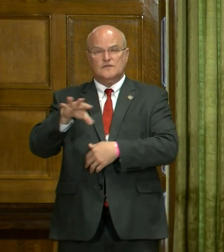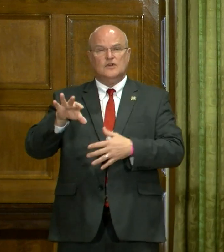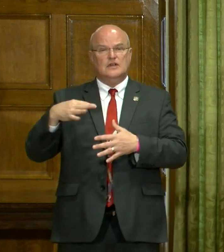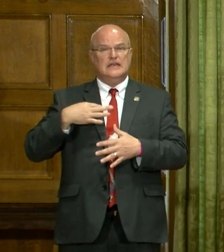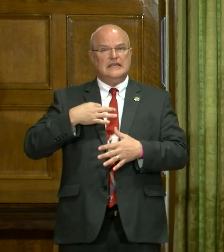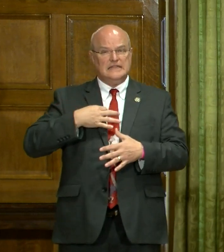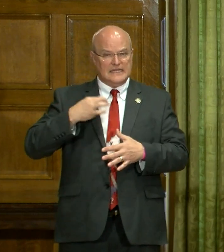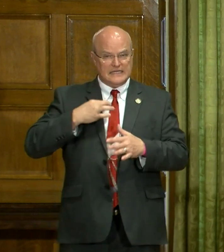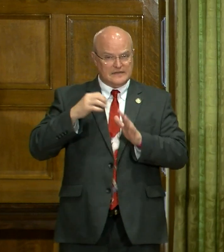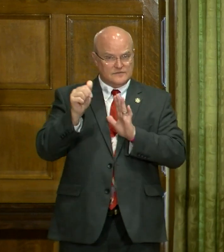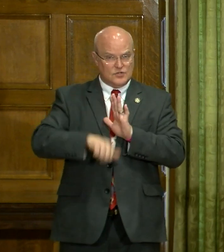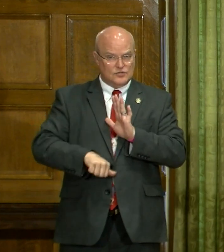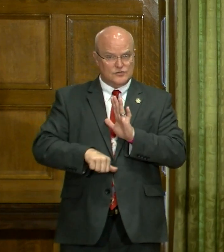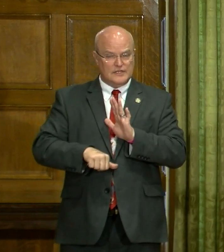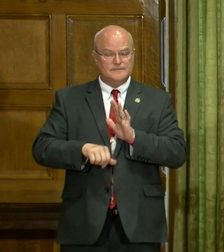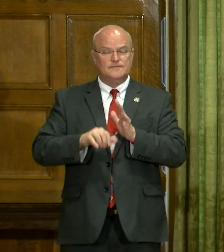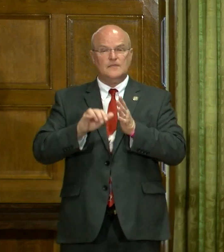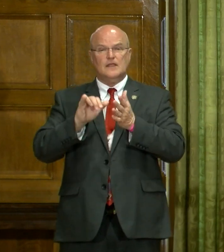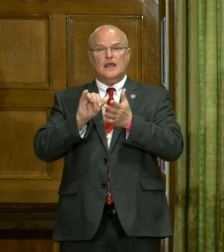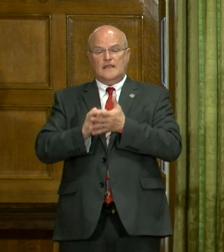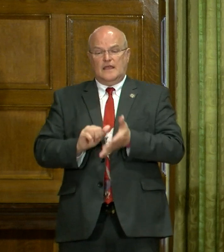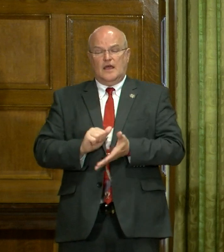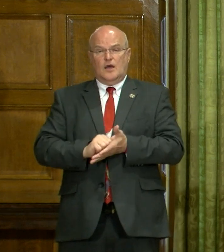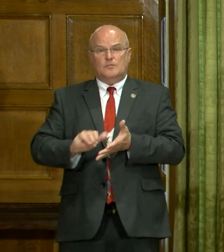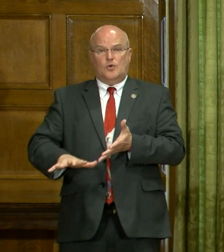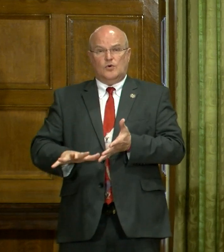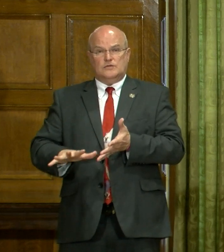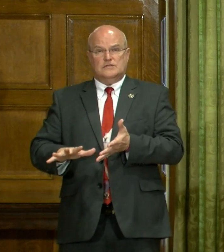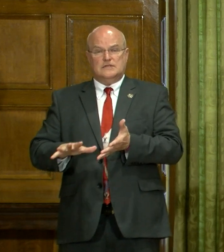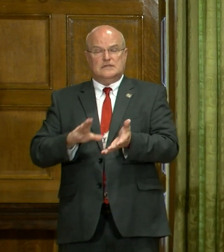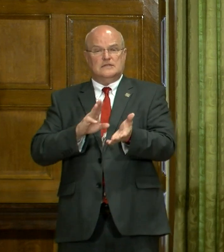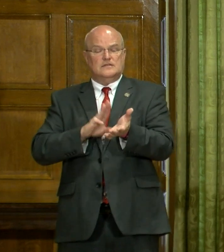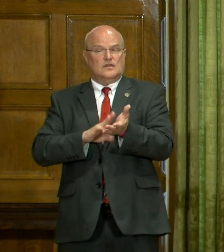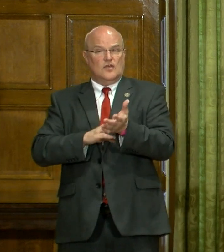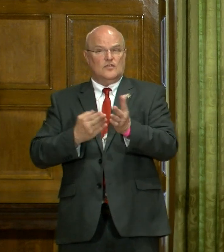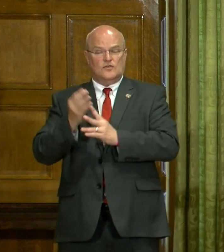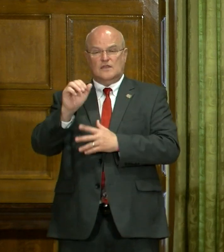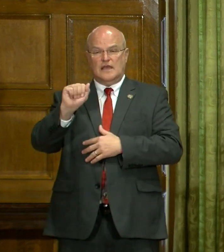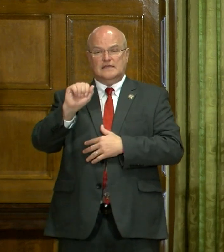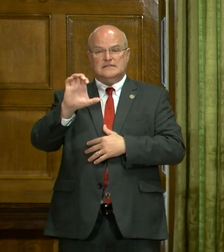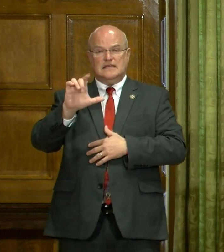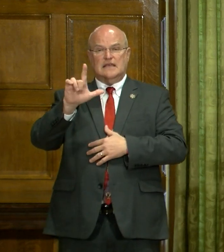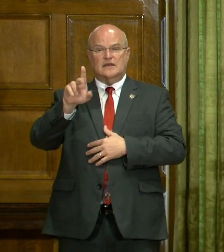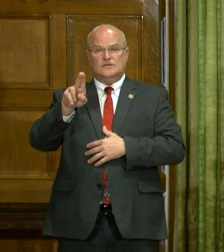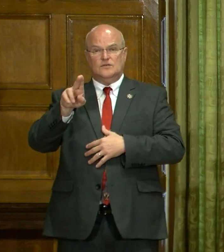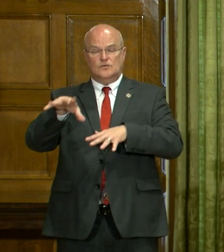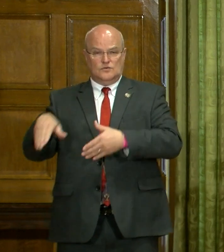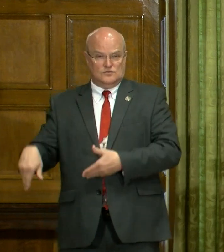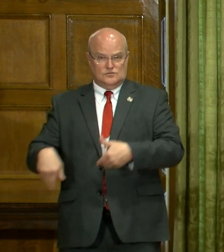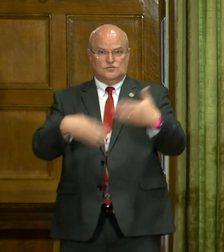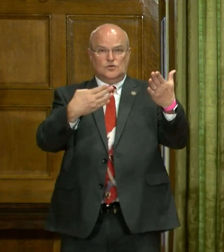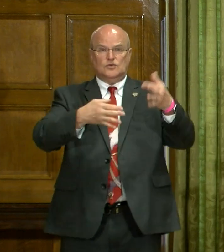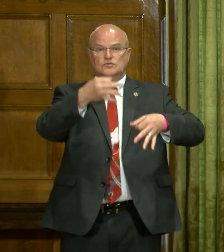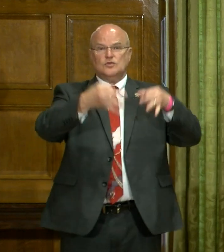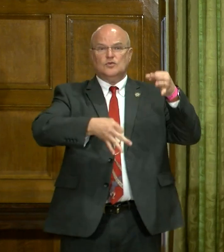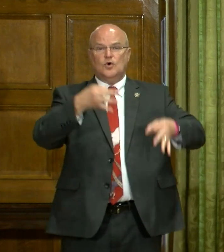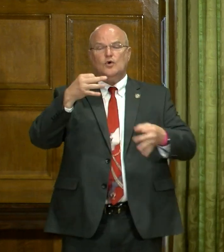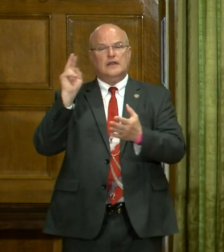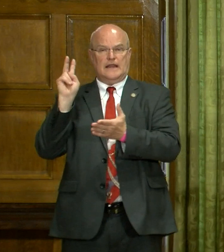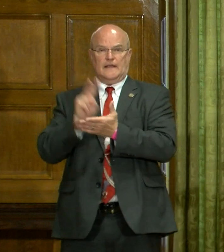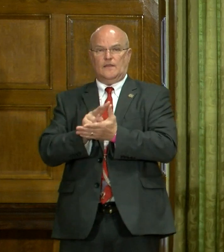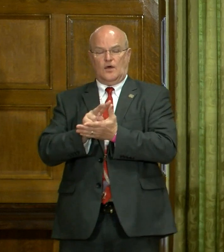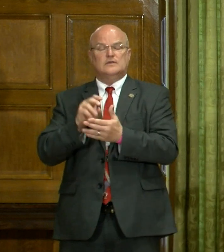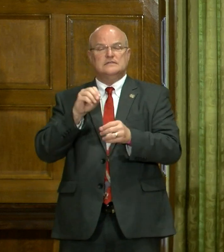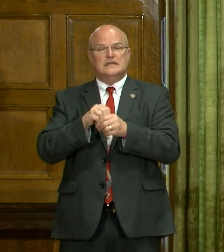elective surgeries. The abortion provider, through the ACLU, took that to court, and they lost it in the